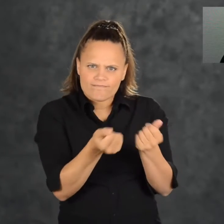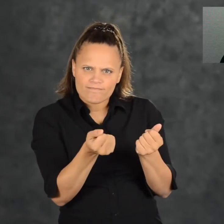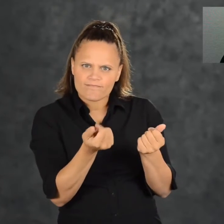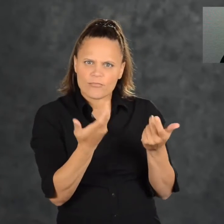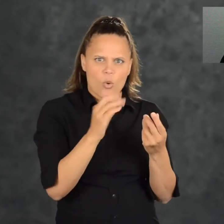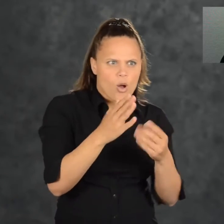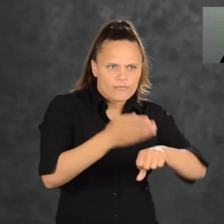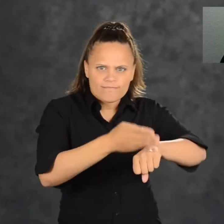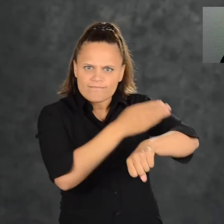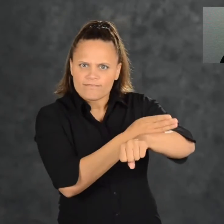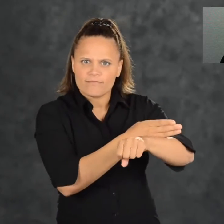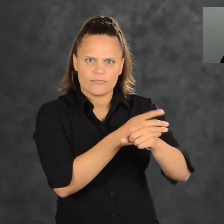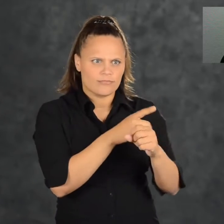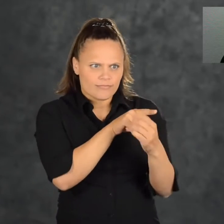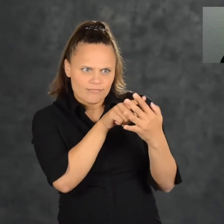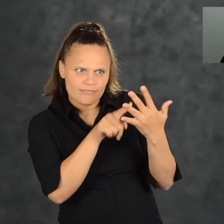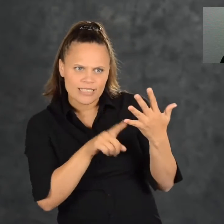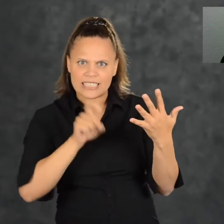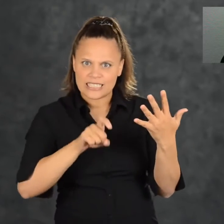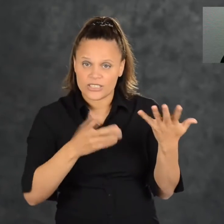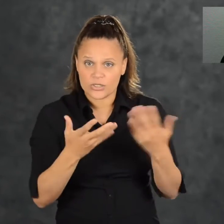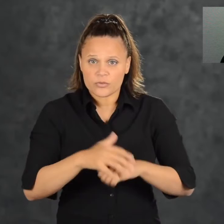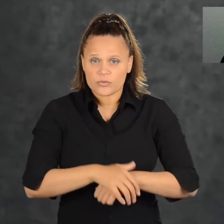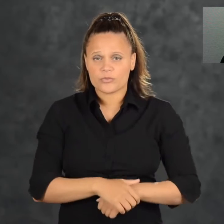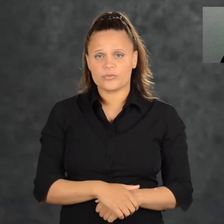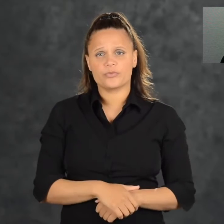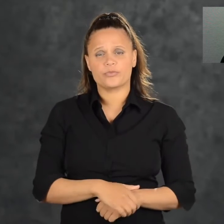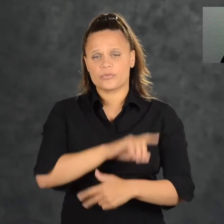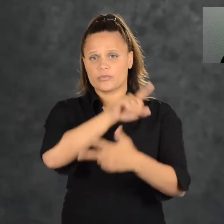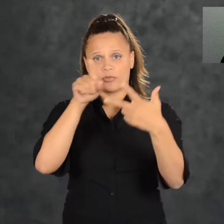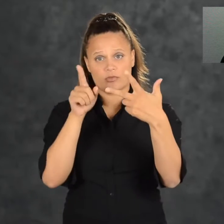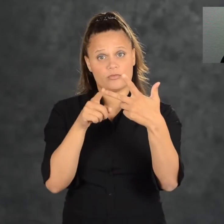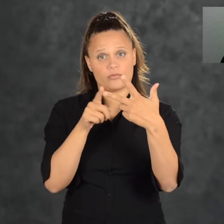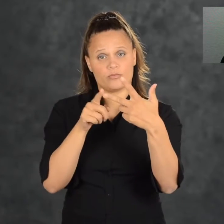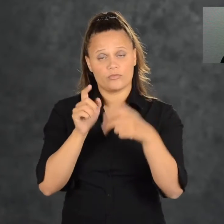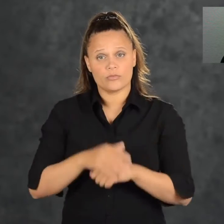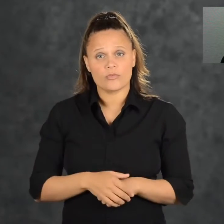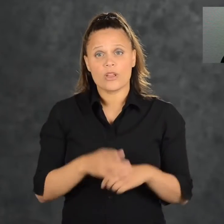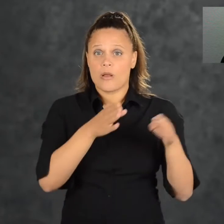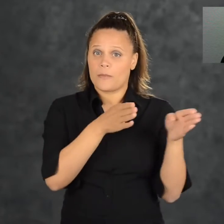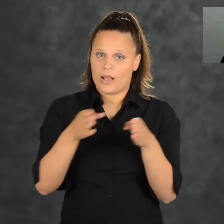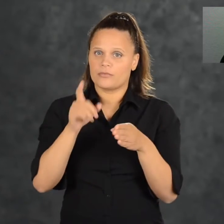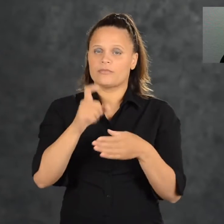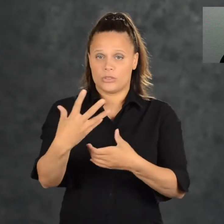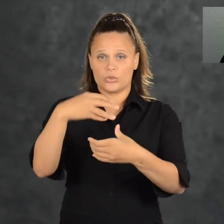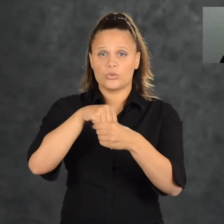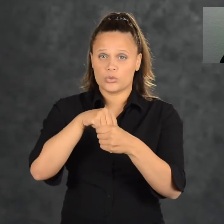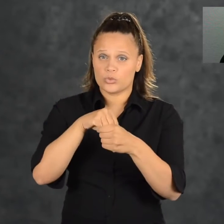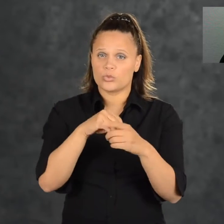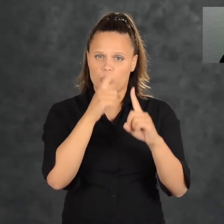It's important for this to be included in the IEP and how the team can resolve these problems or